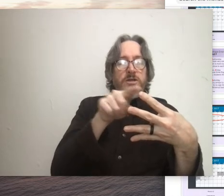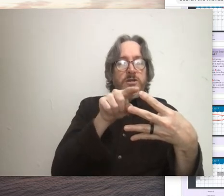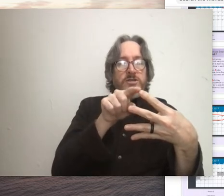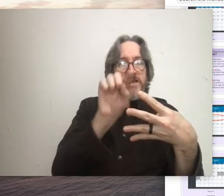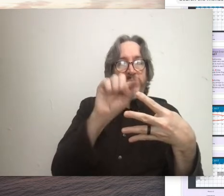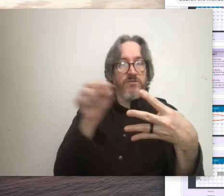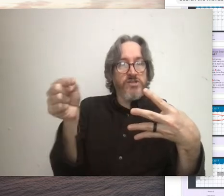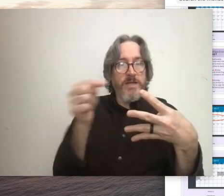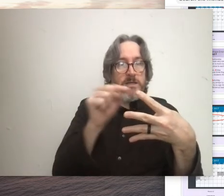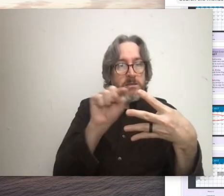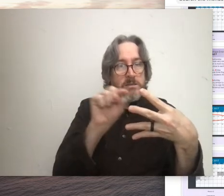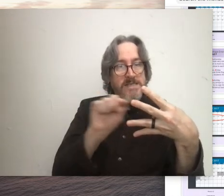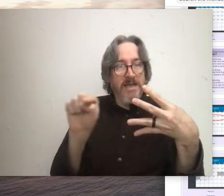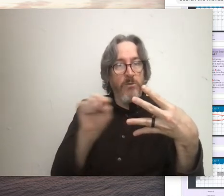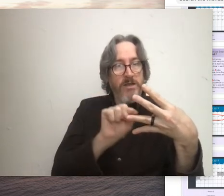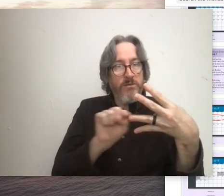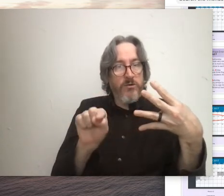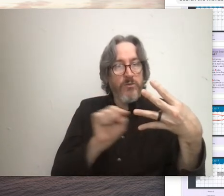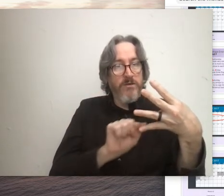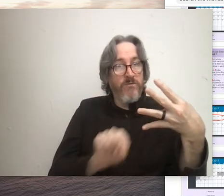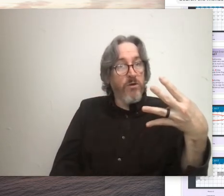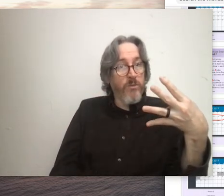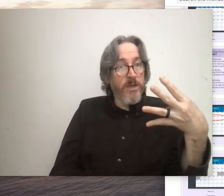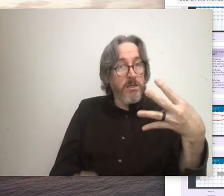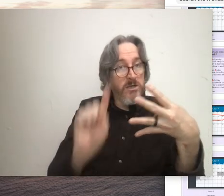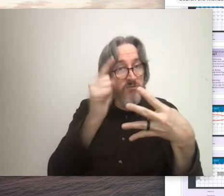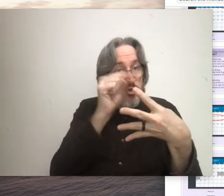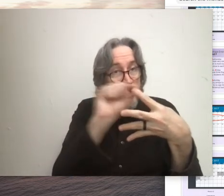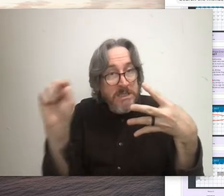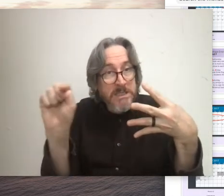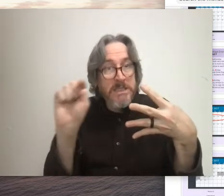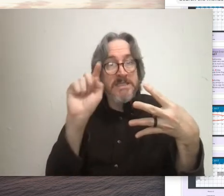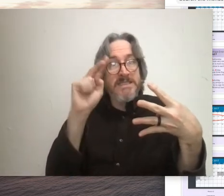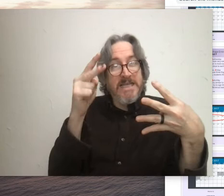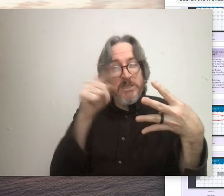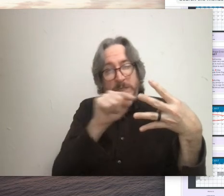you can say first week, second week, third week, fourth week.